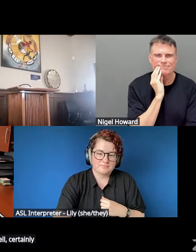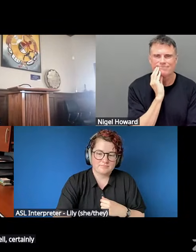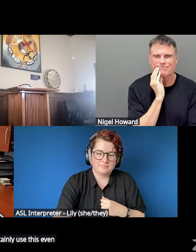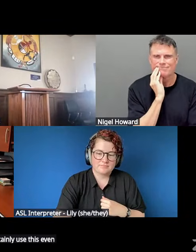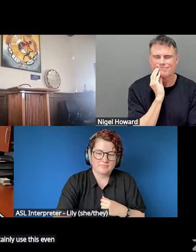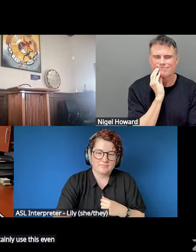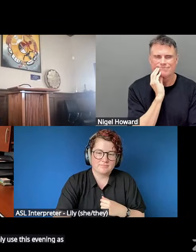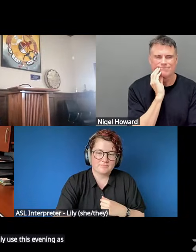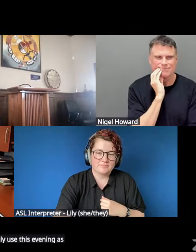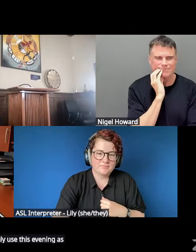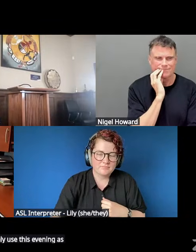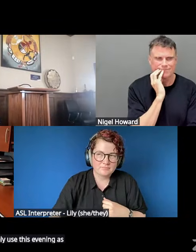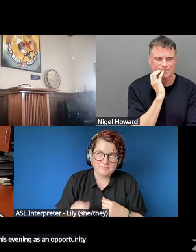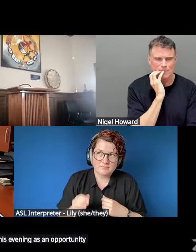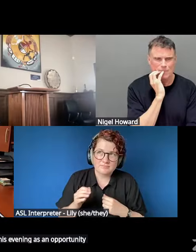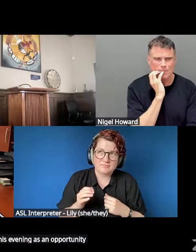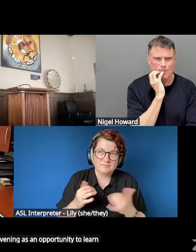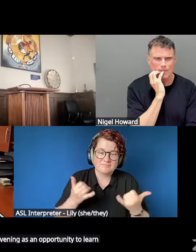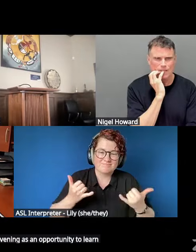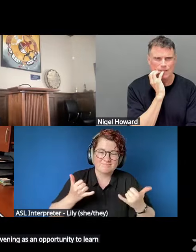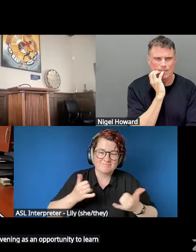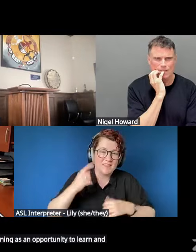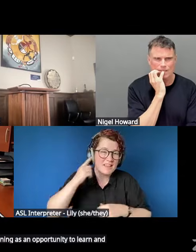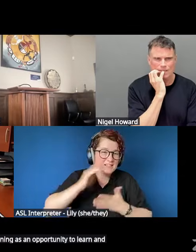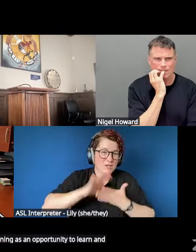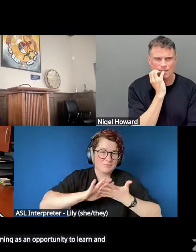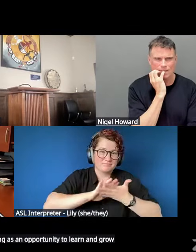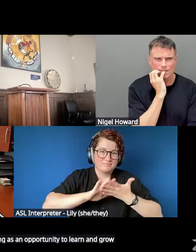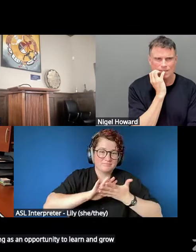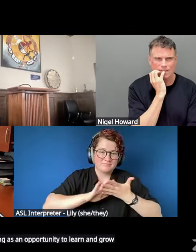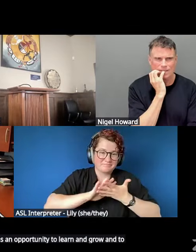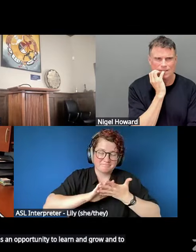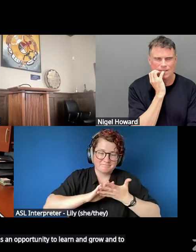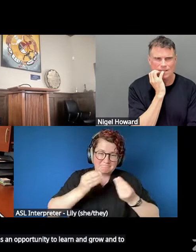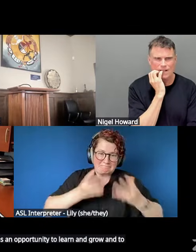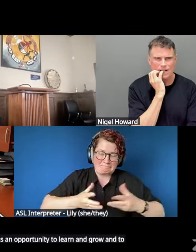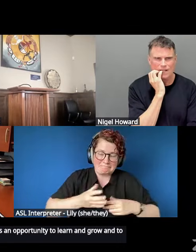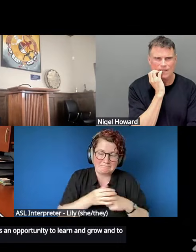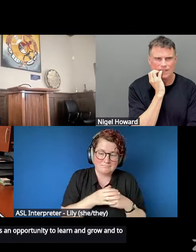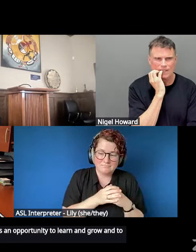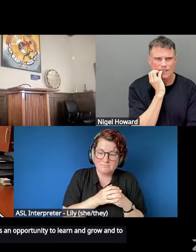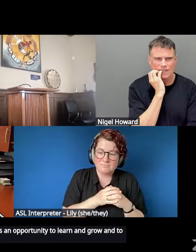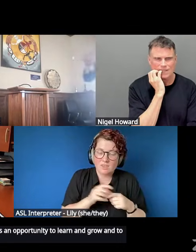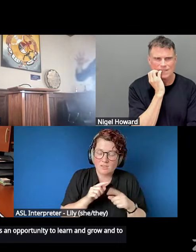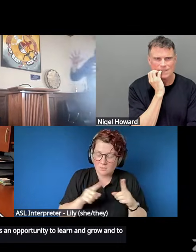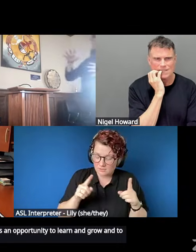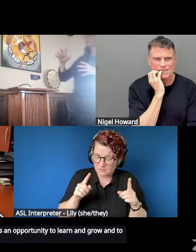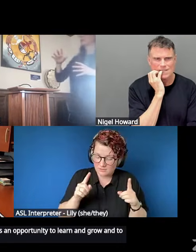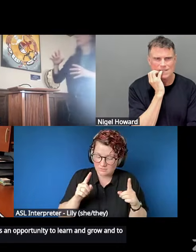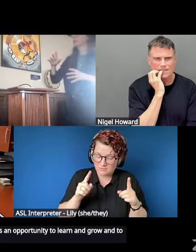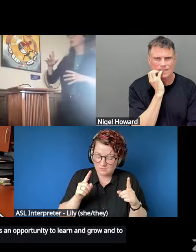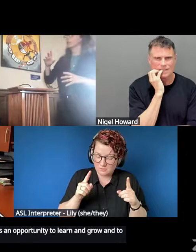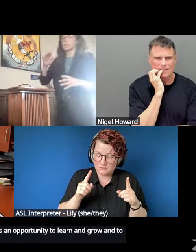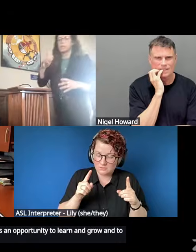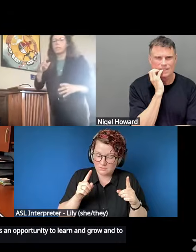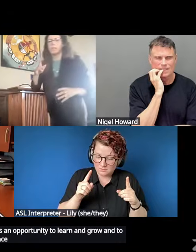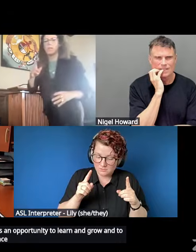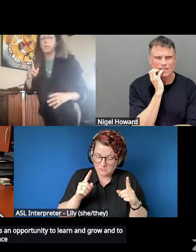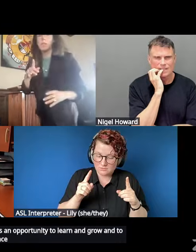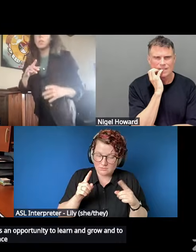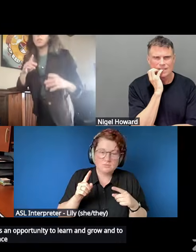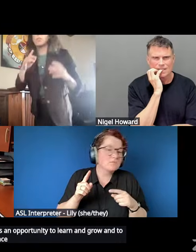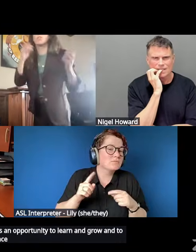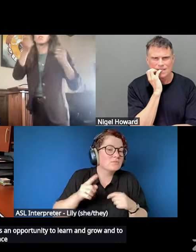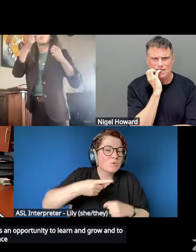an opportunity to learn and grow and to look at how we can make this space safe